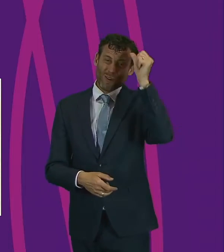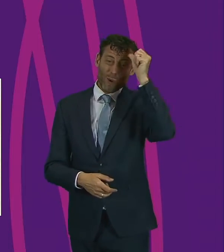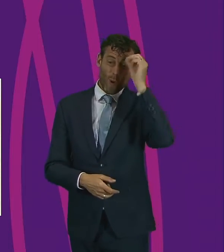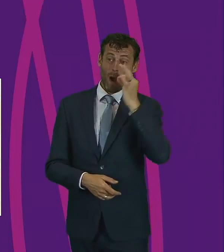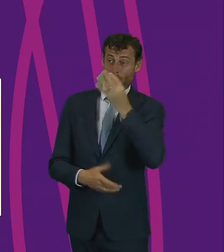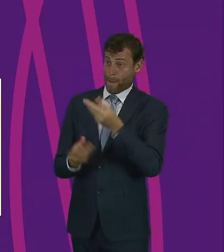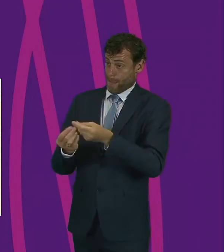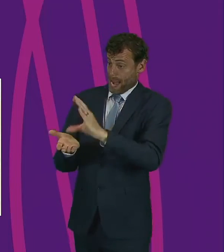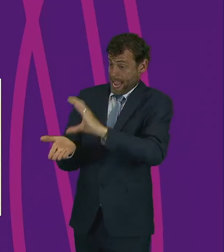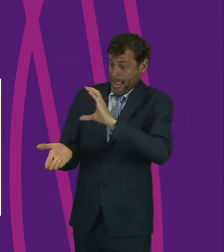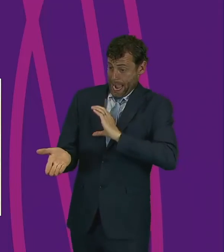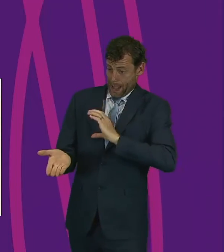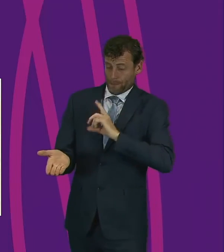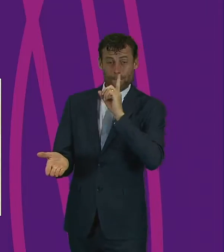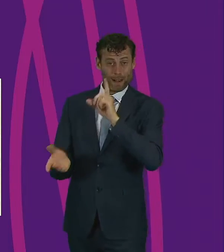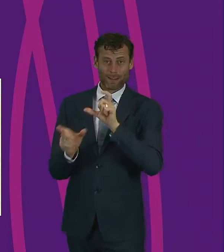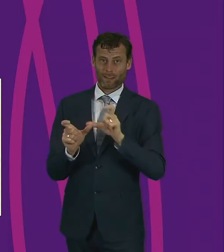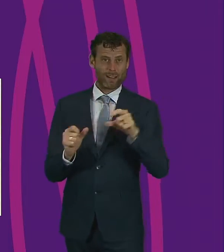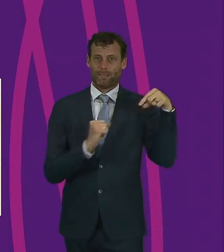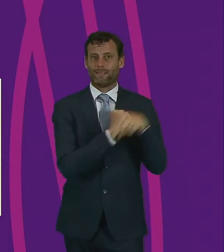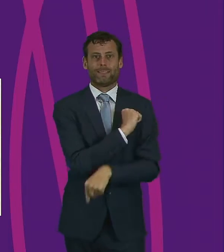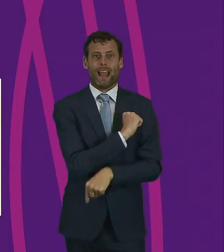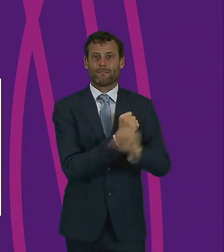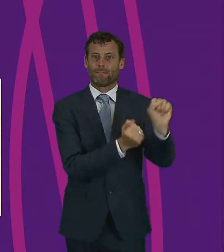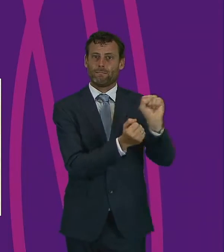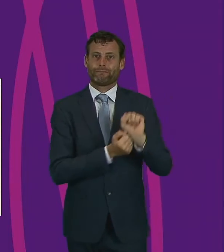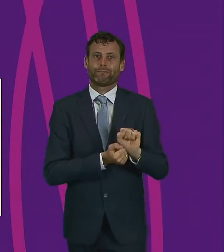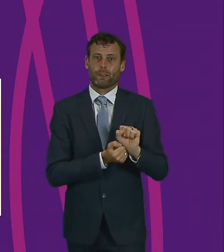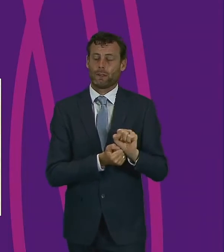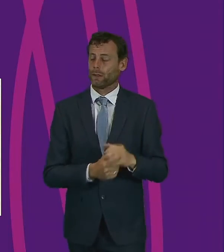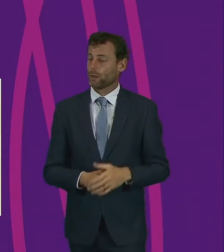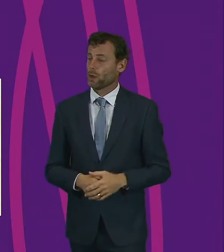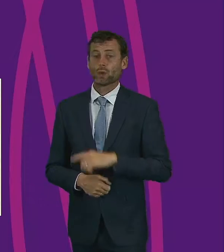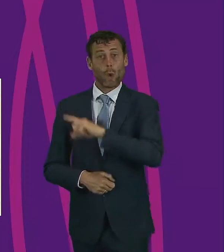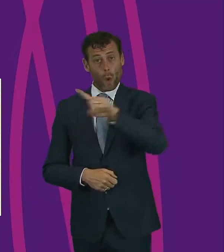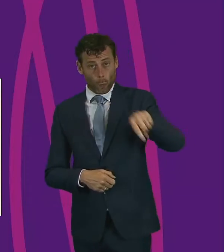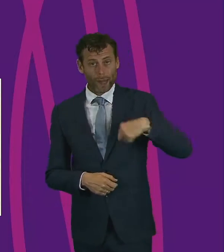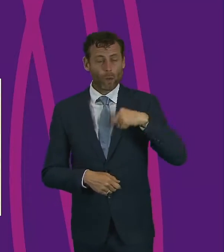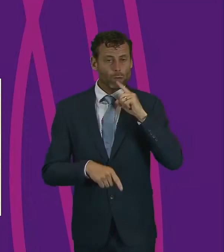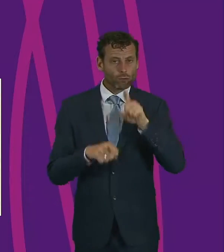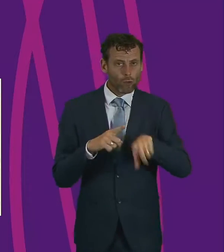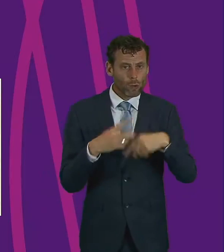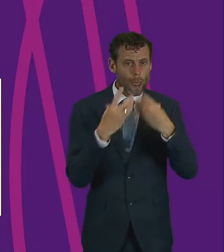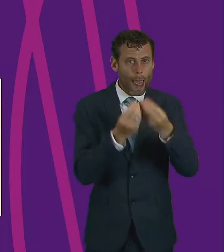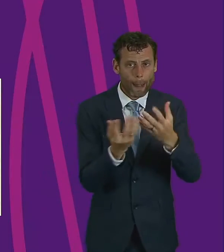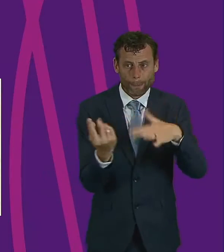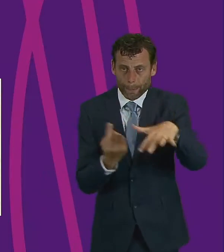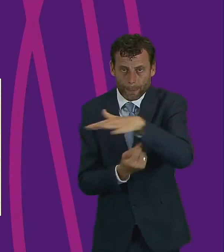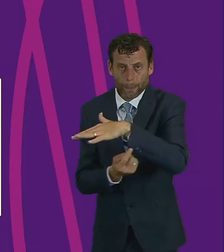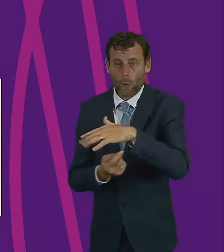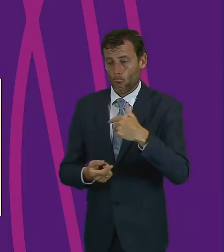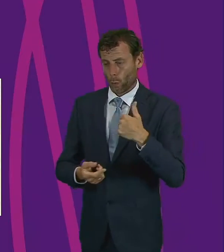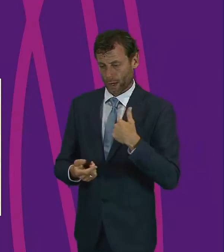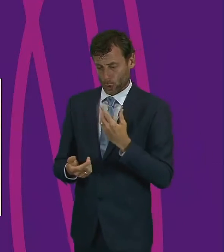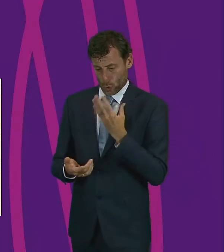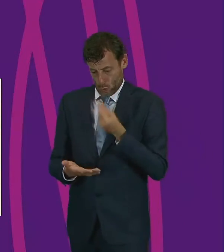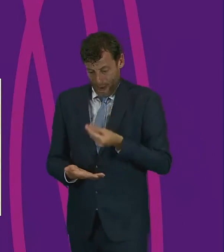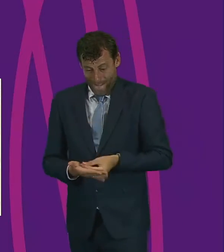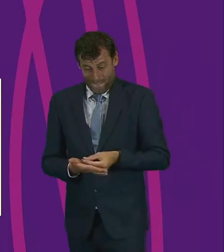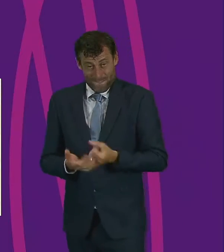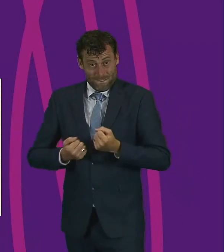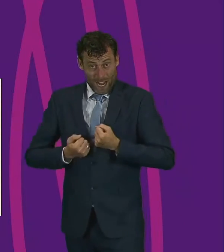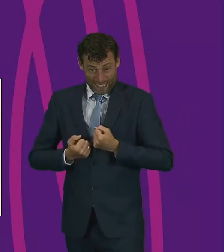more, we will. Where the current funds are not oversubscribed, we are committed to taking any available funding and targeting it back into